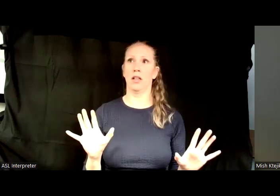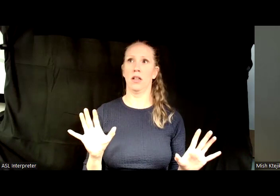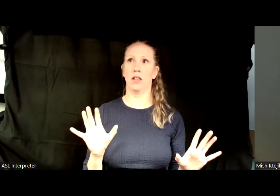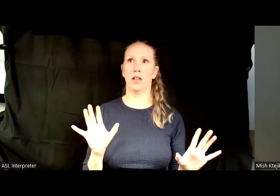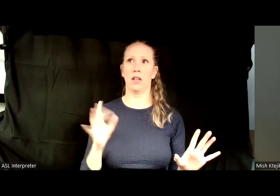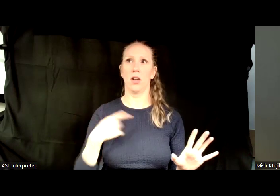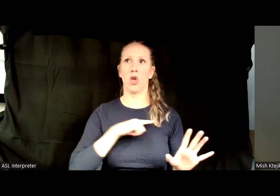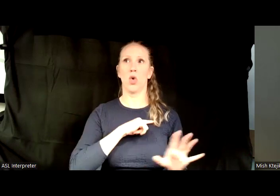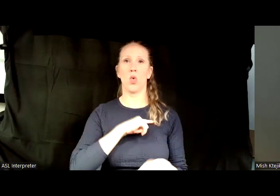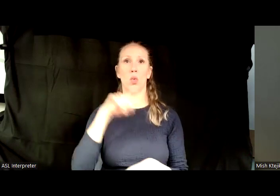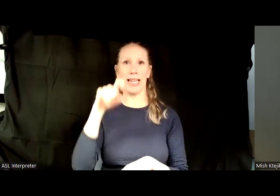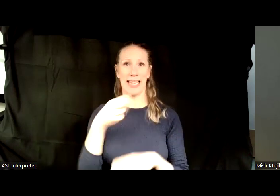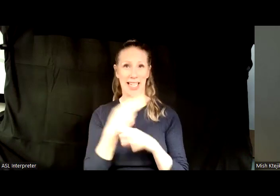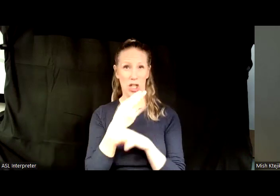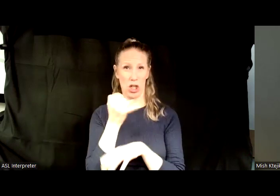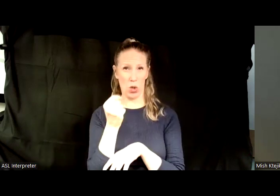Yeah, we can.